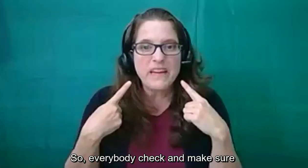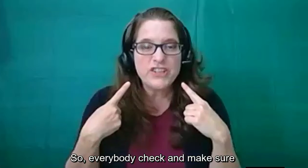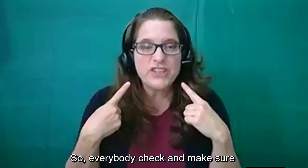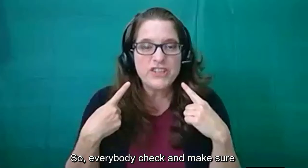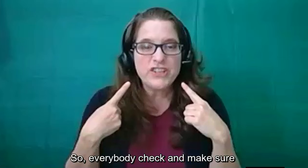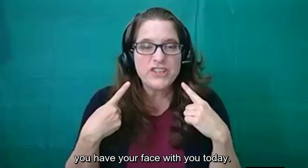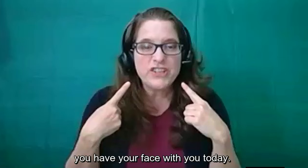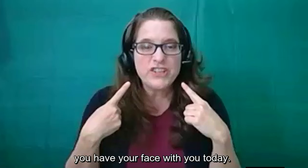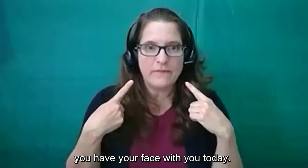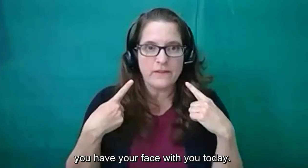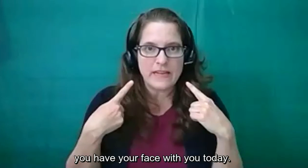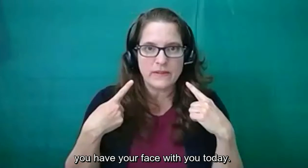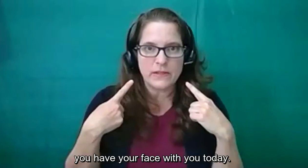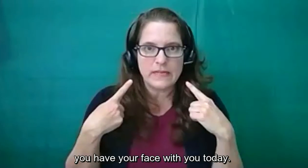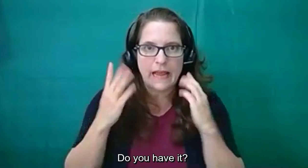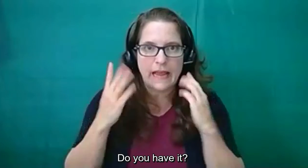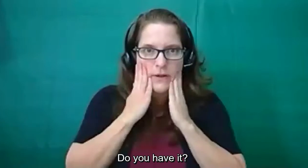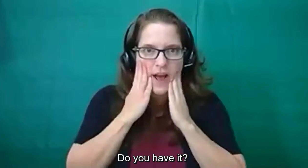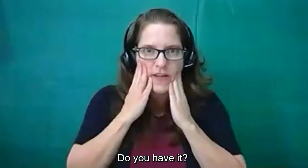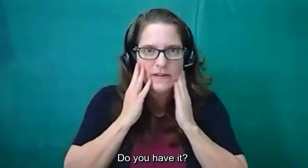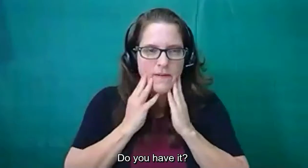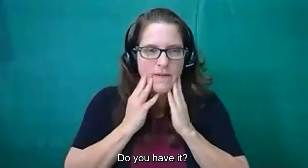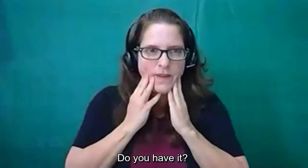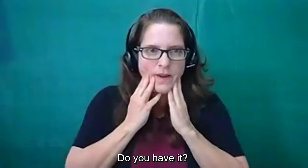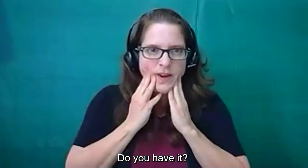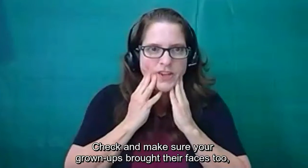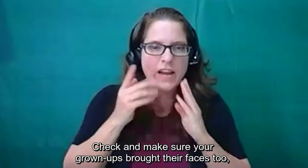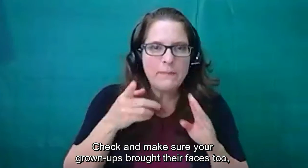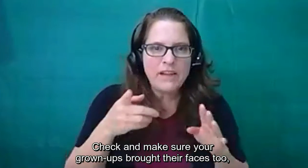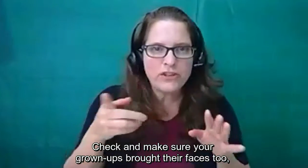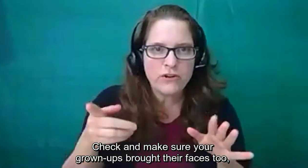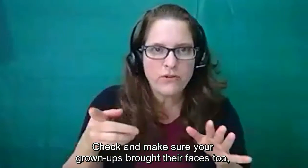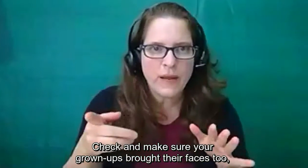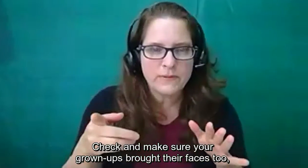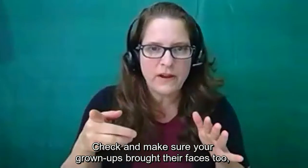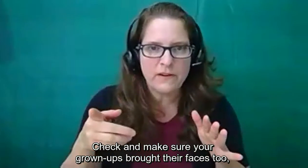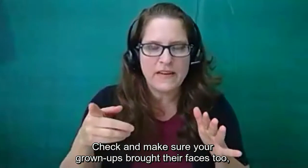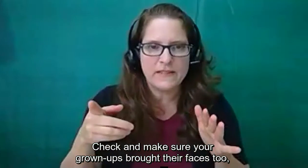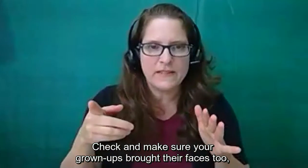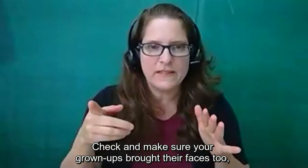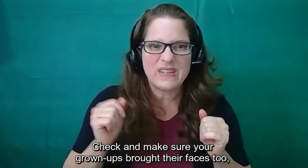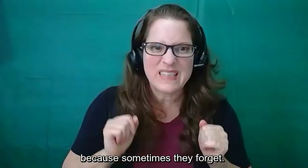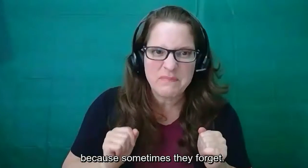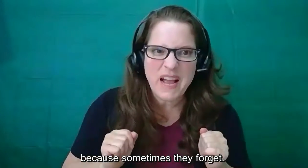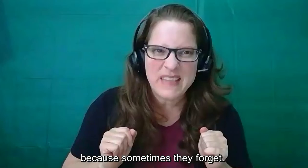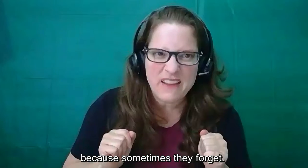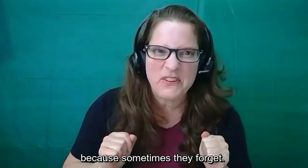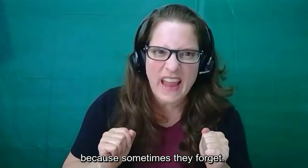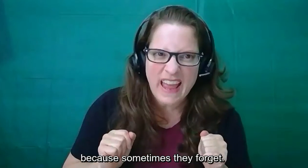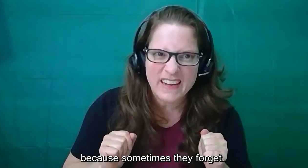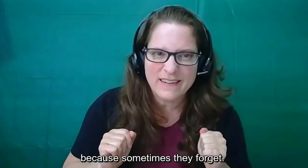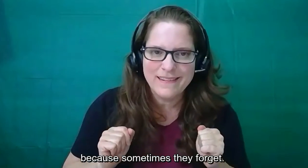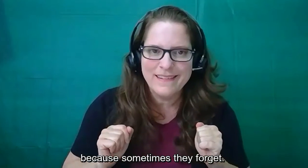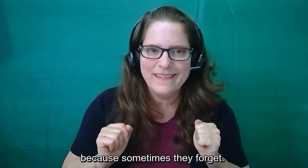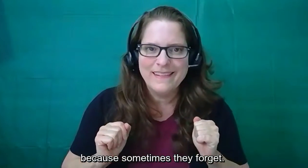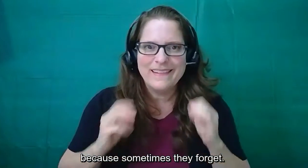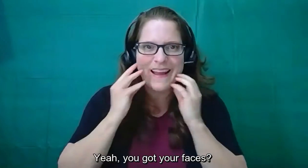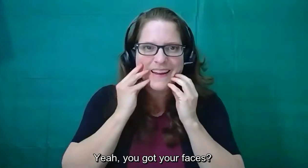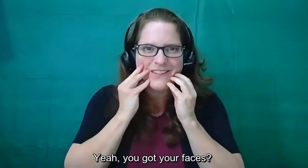make sure you have your face with you today. Do you have it? Check and make sure your grown-ups brought their faces too, because sometimes they forget. Yeah, got your